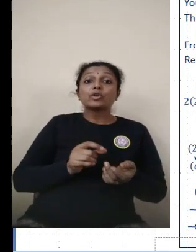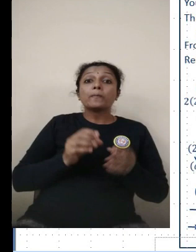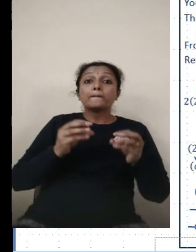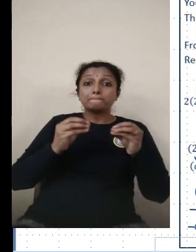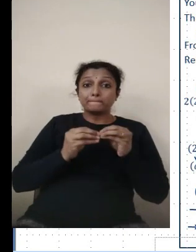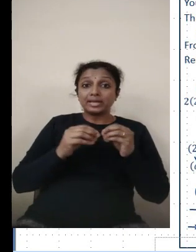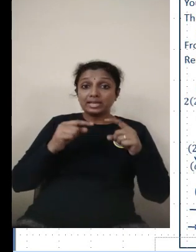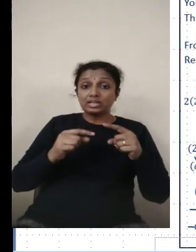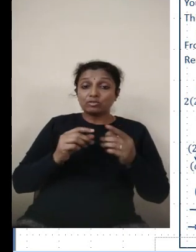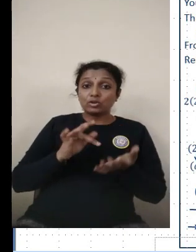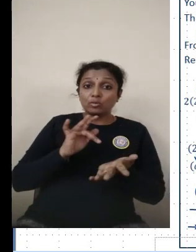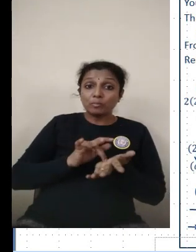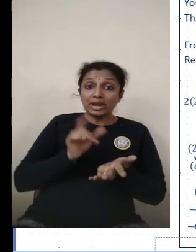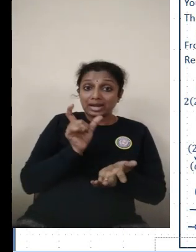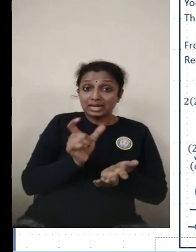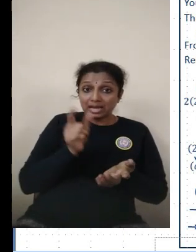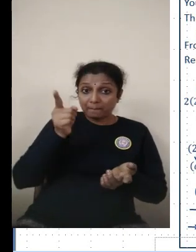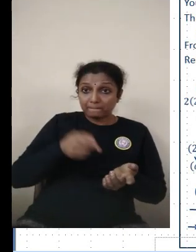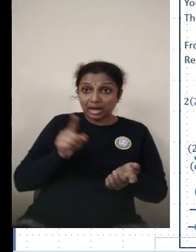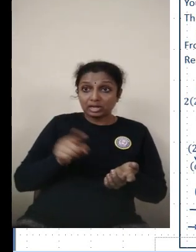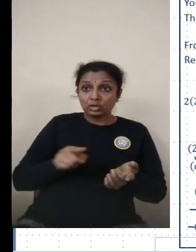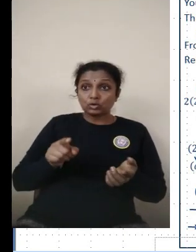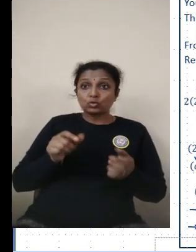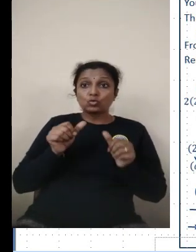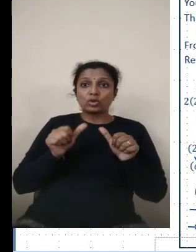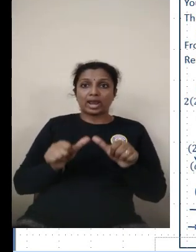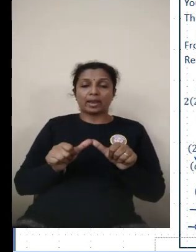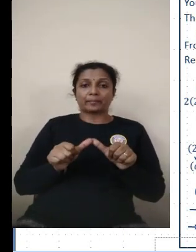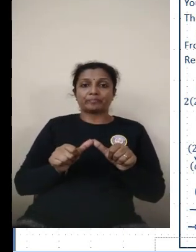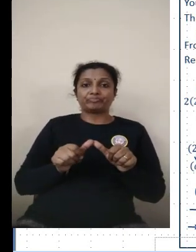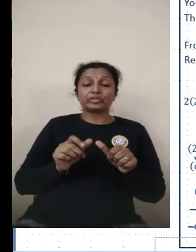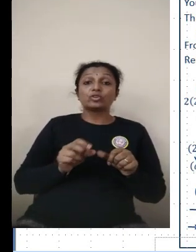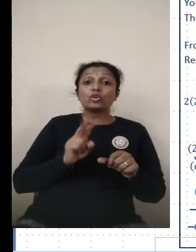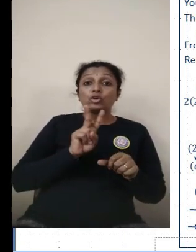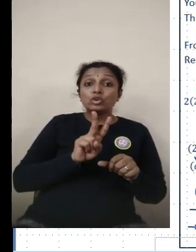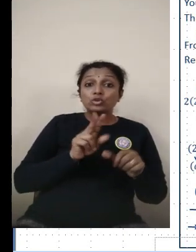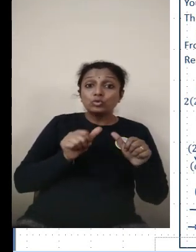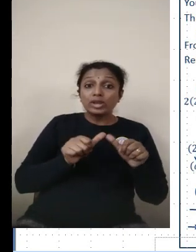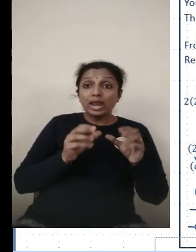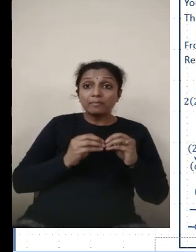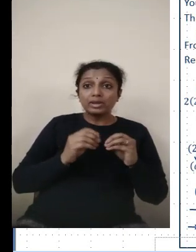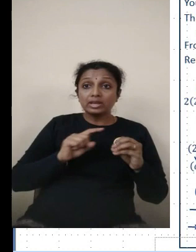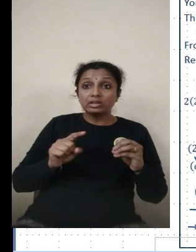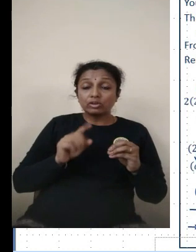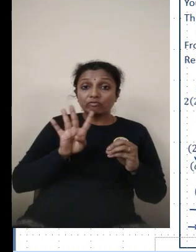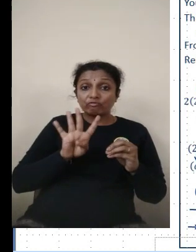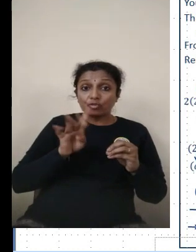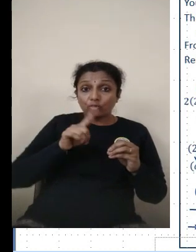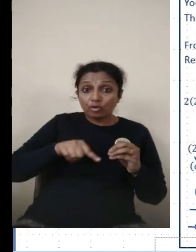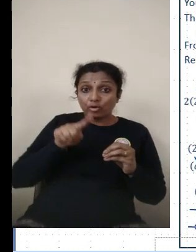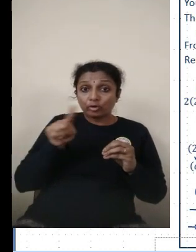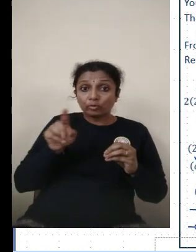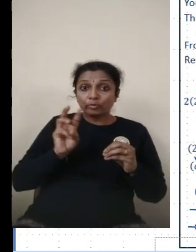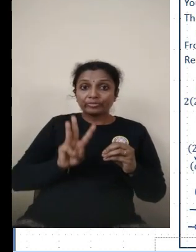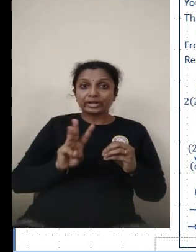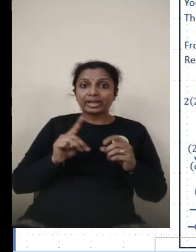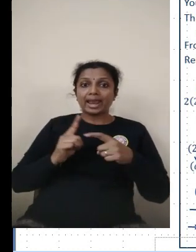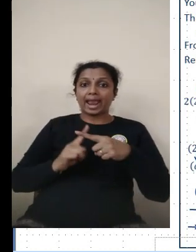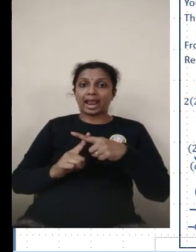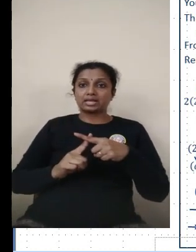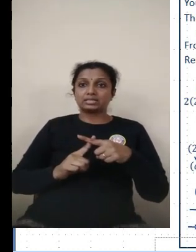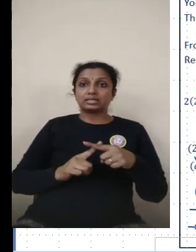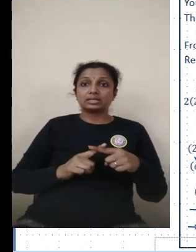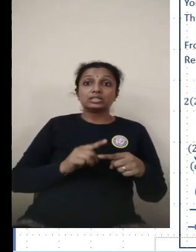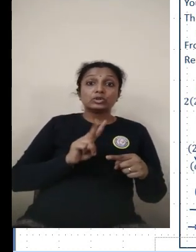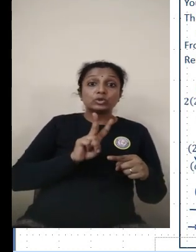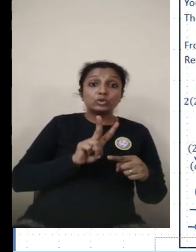in this case, middle term is 4 root 3x, and then if you divide it by 2 times 2x, then